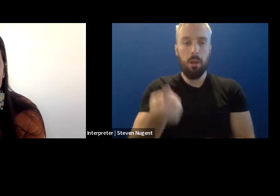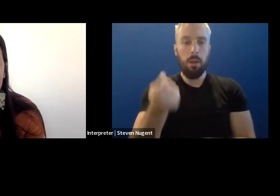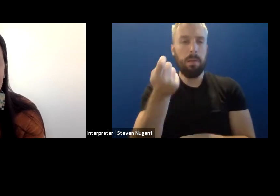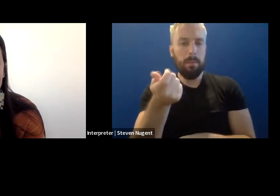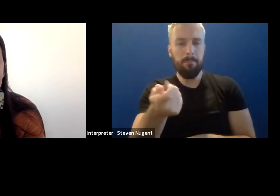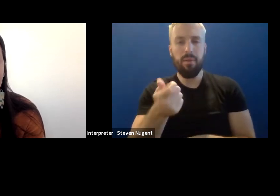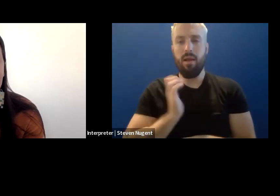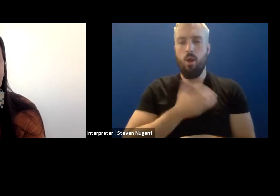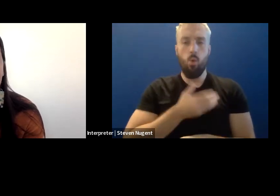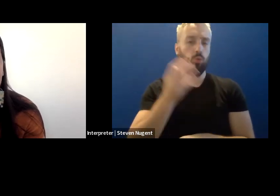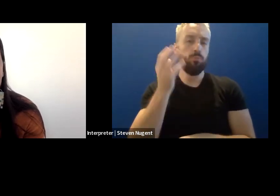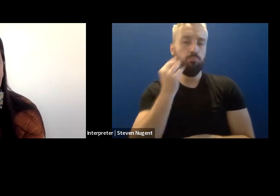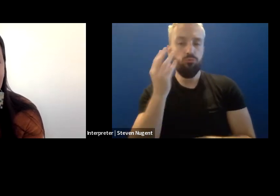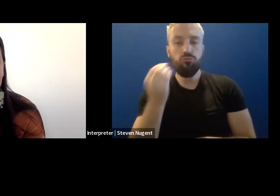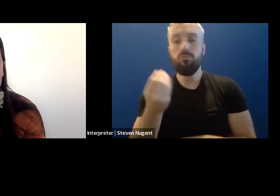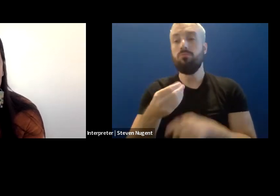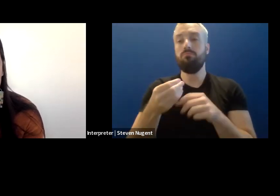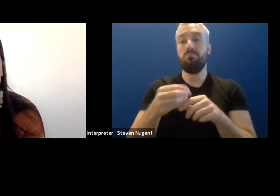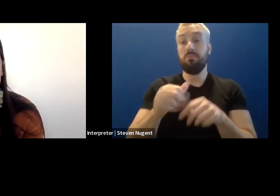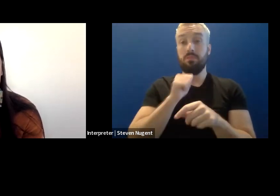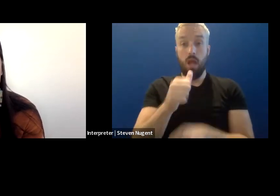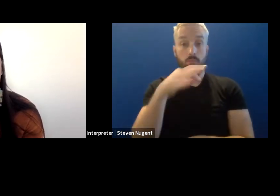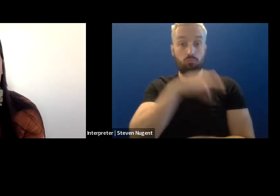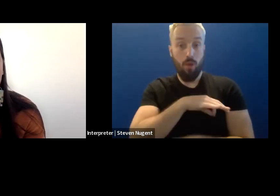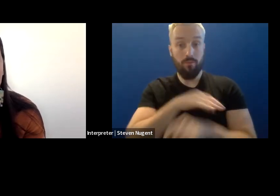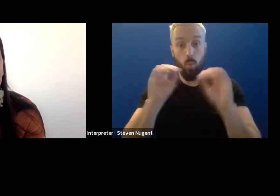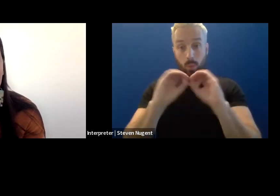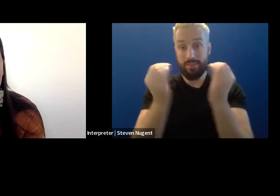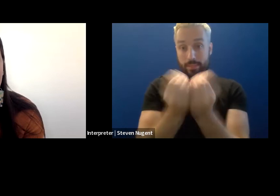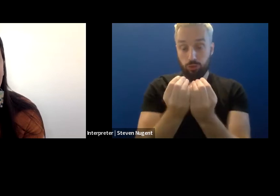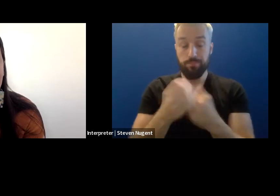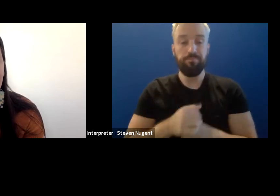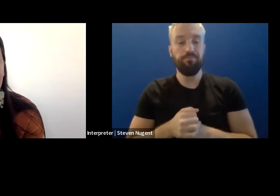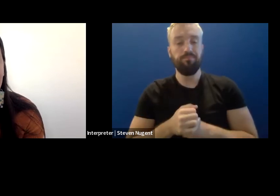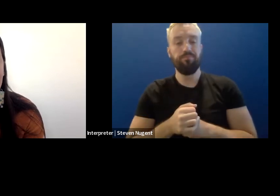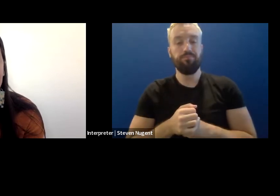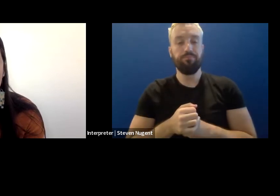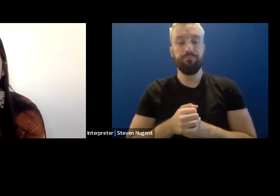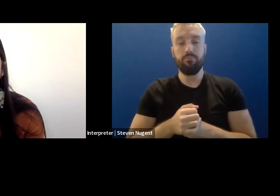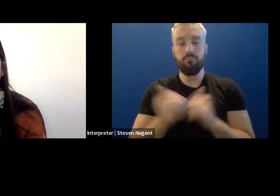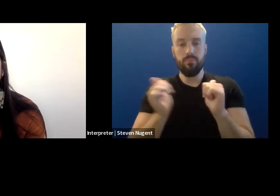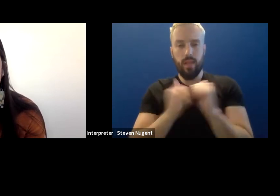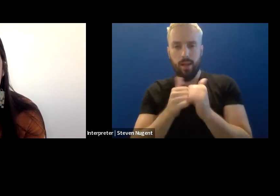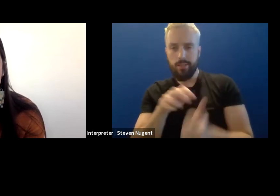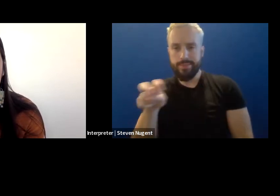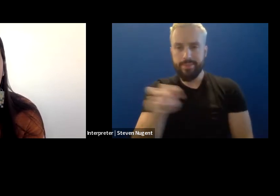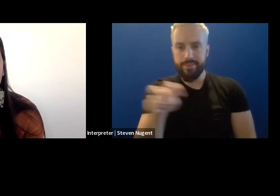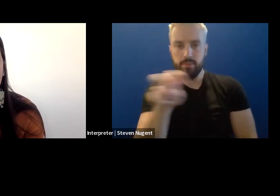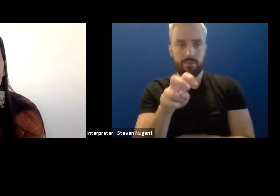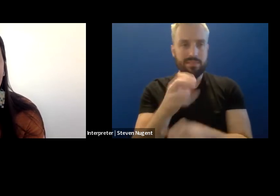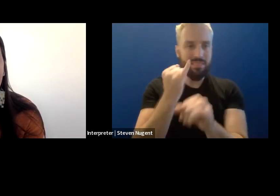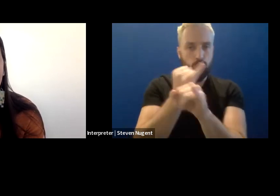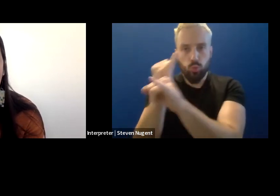our experience as a nonprofit organization in navigating institutional processes